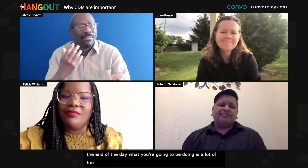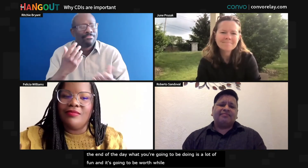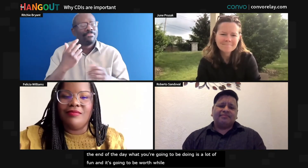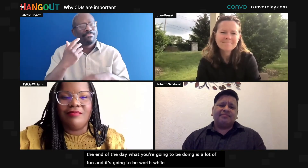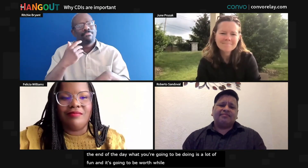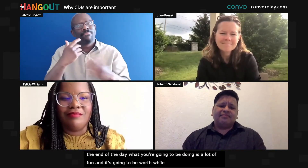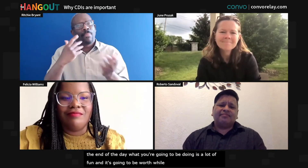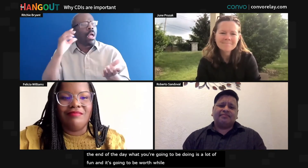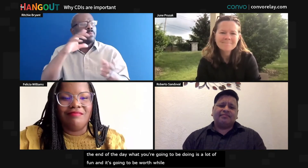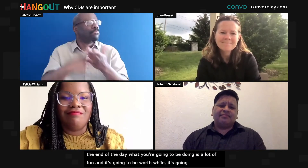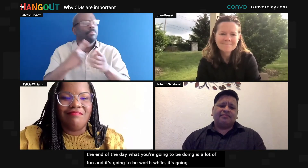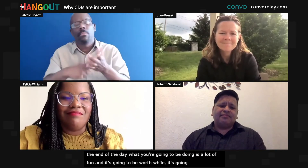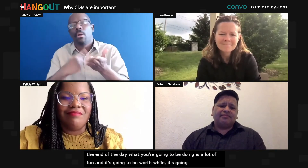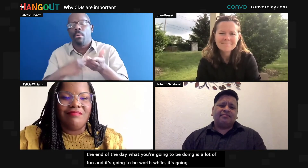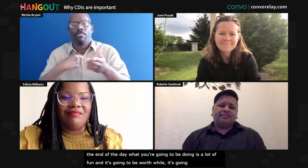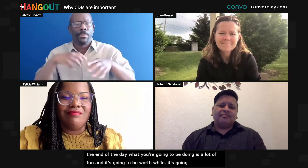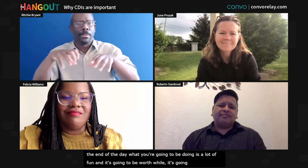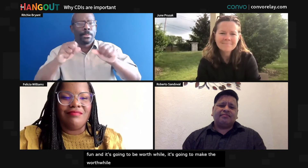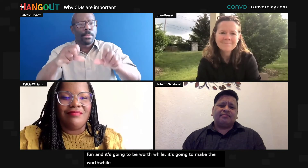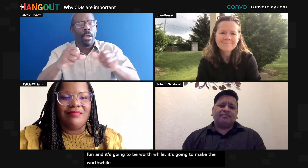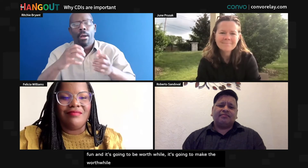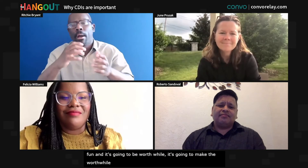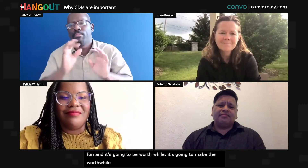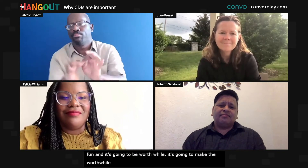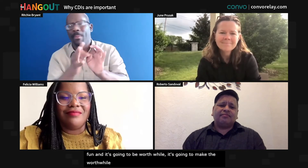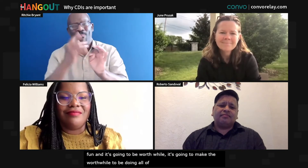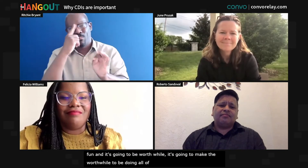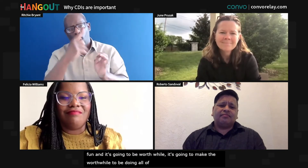it worthwhile to be doing all the work to build up to that